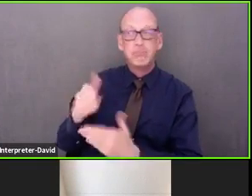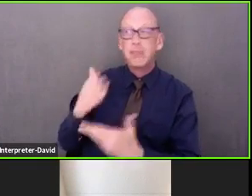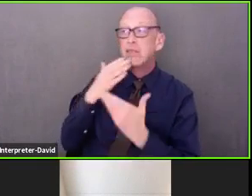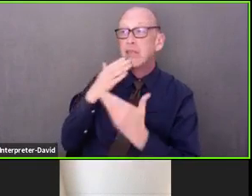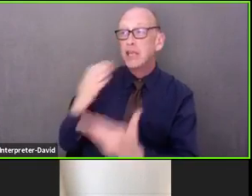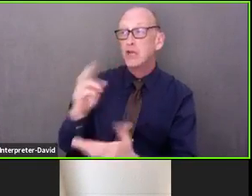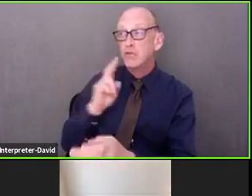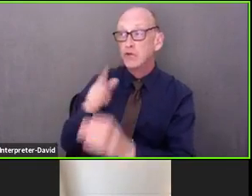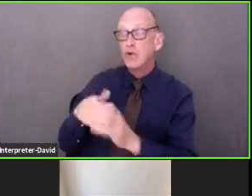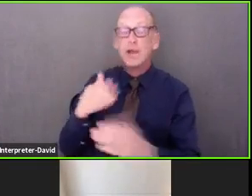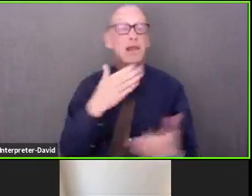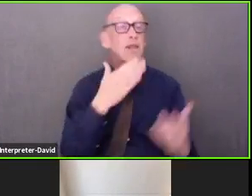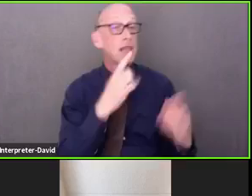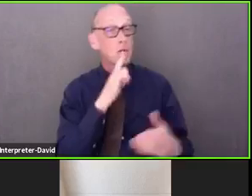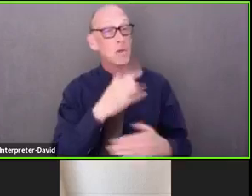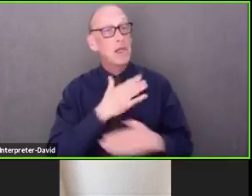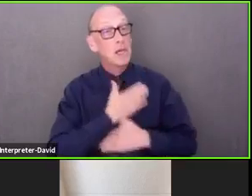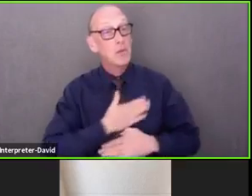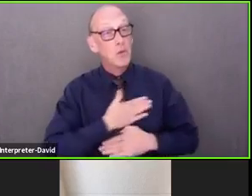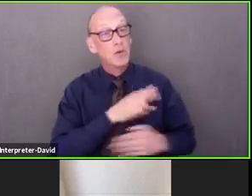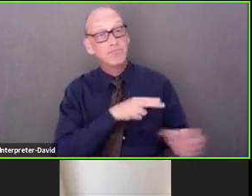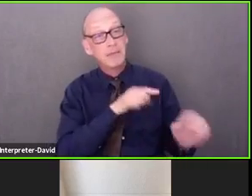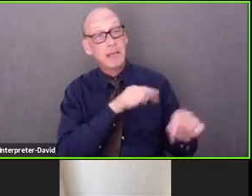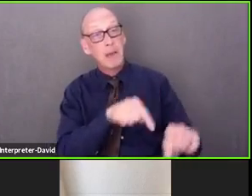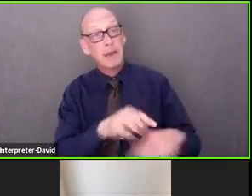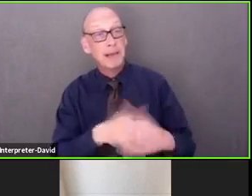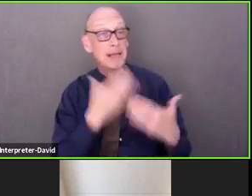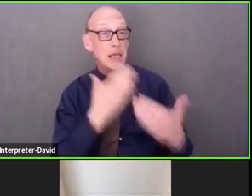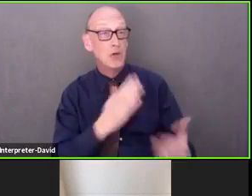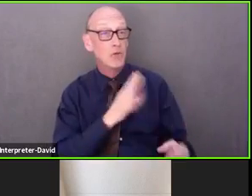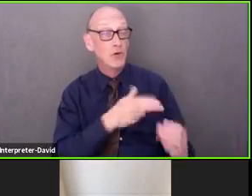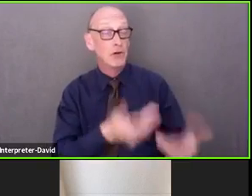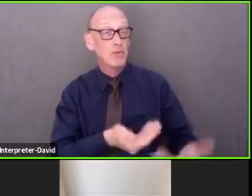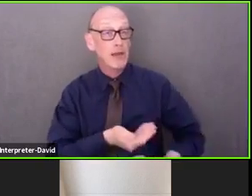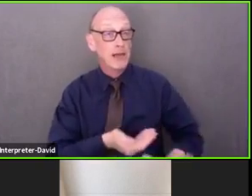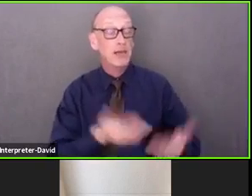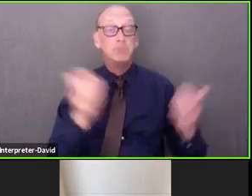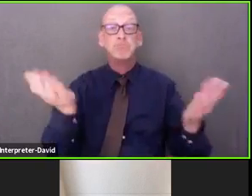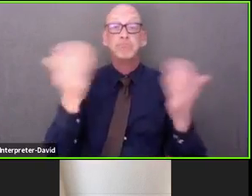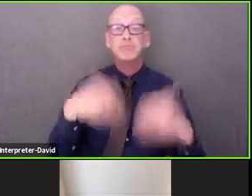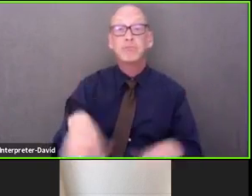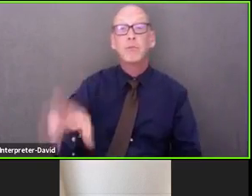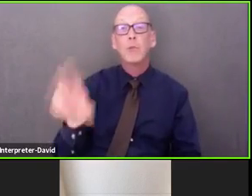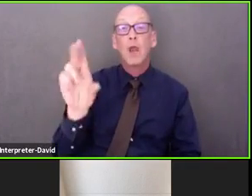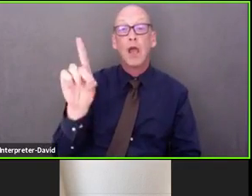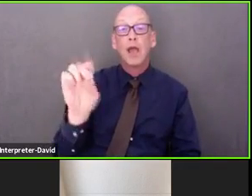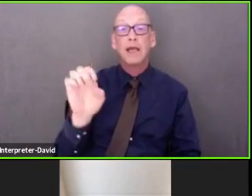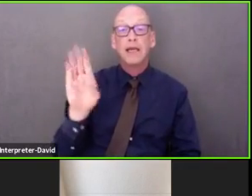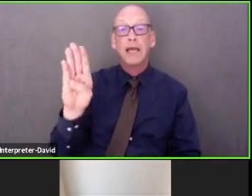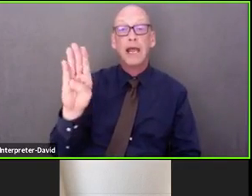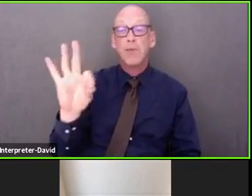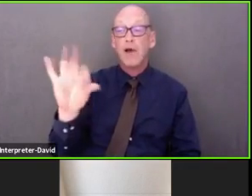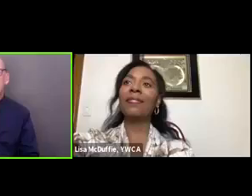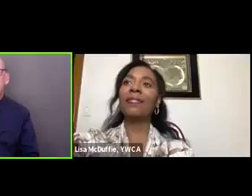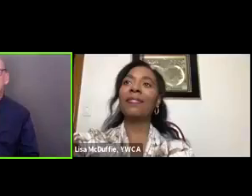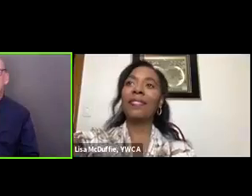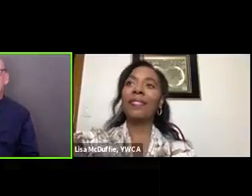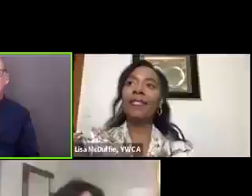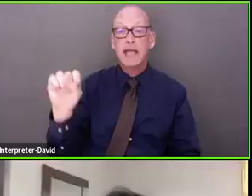Wendy. I appreciate being here. Absolutely. Deb Flores, Chief Executive Officer of Zeph